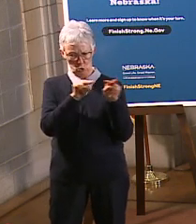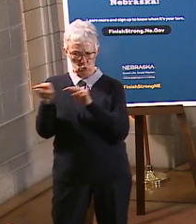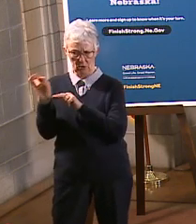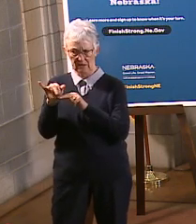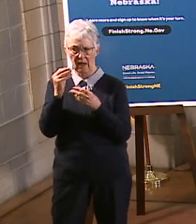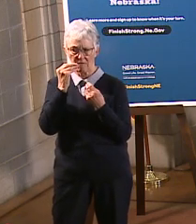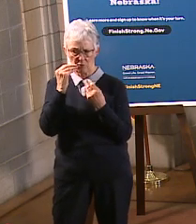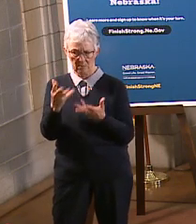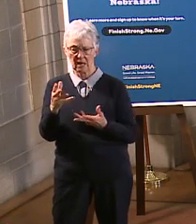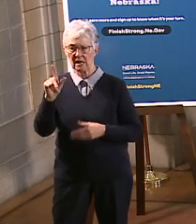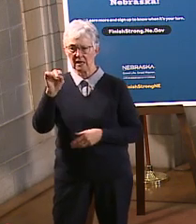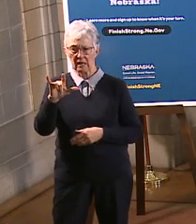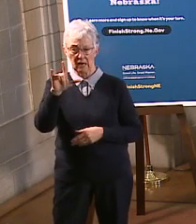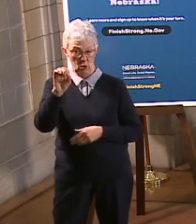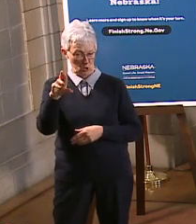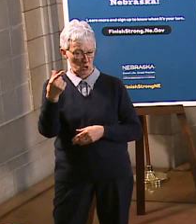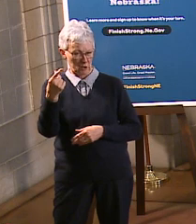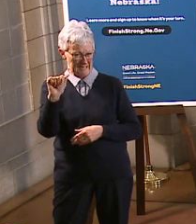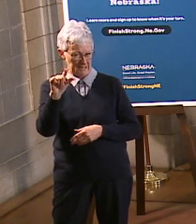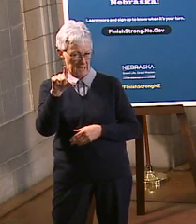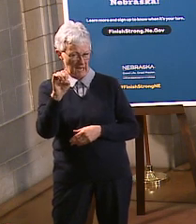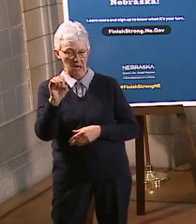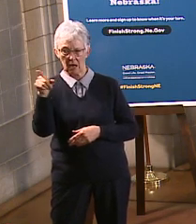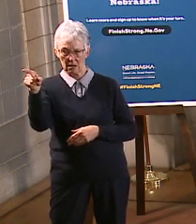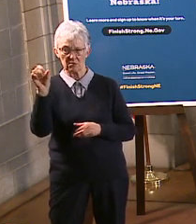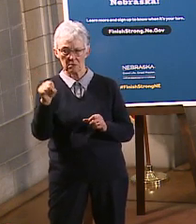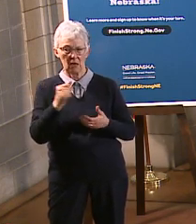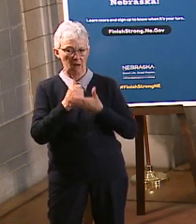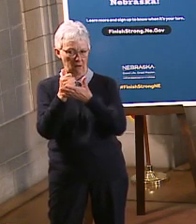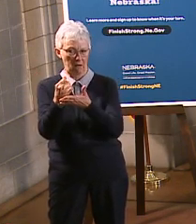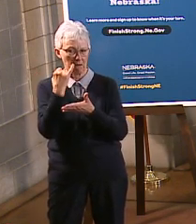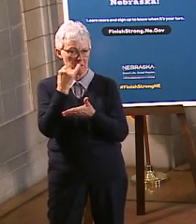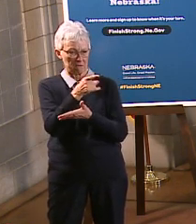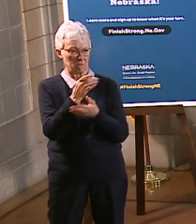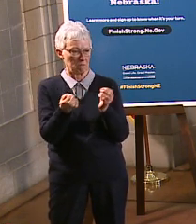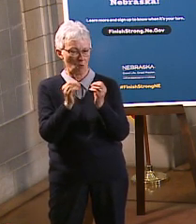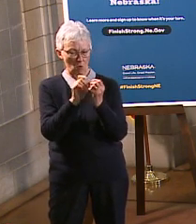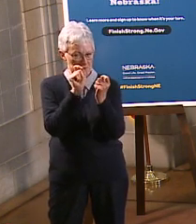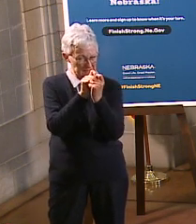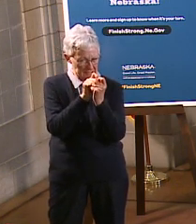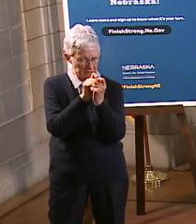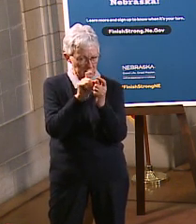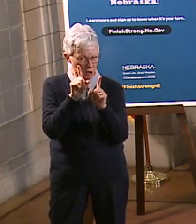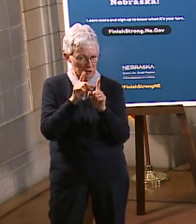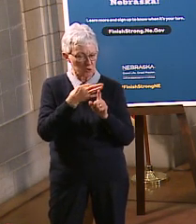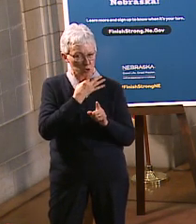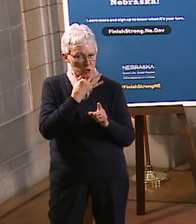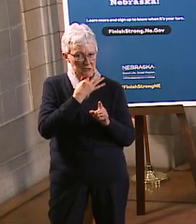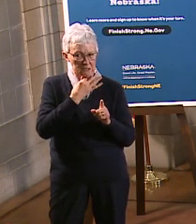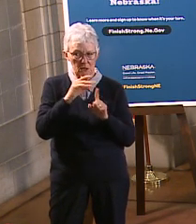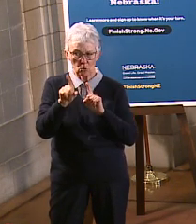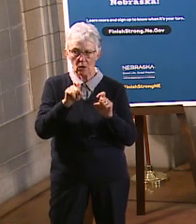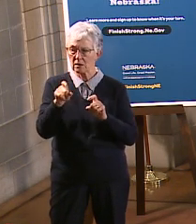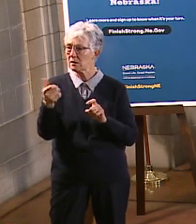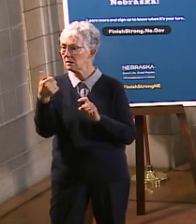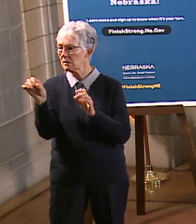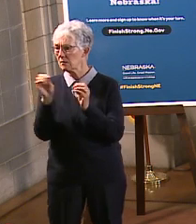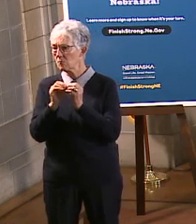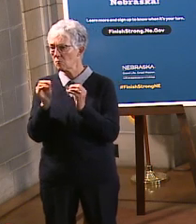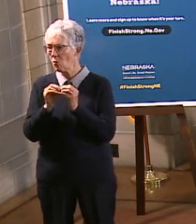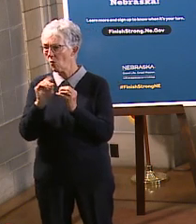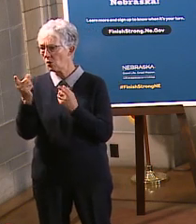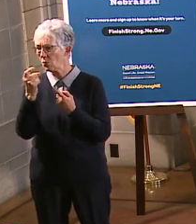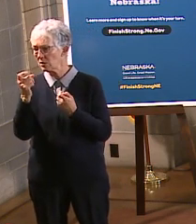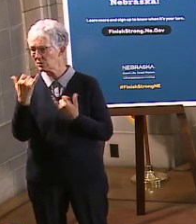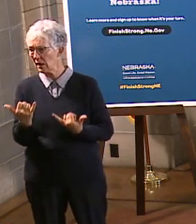help you with regard to, if you've got more specific questions there, Patrick, of what you're looking for. Taylor, do we have any other questions that were sent in